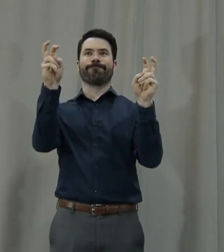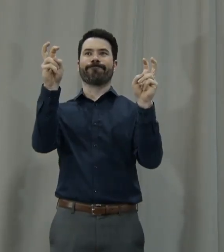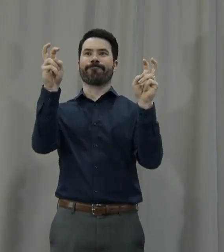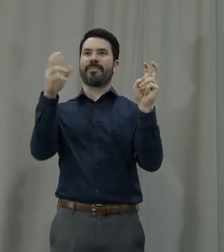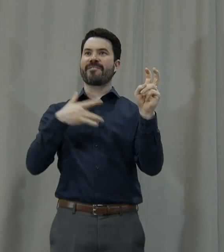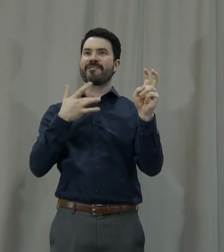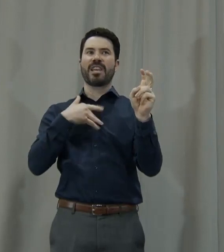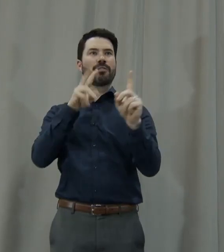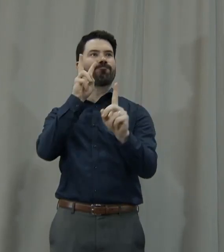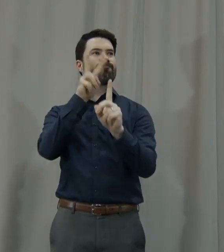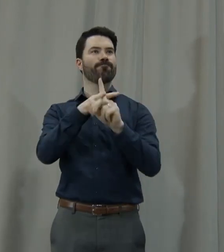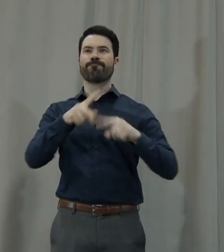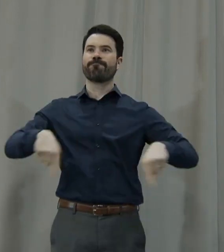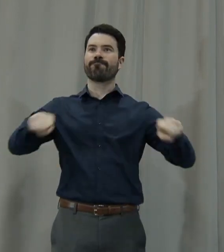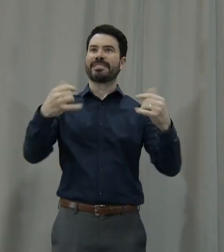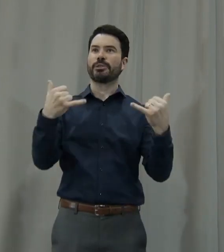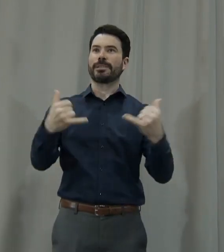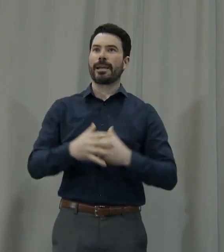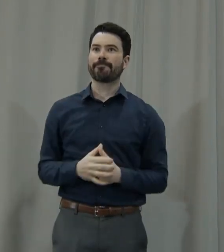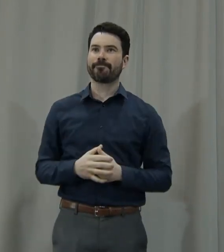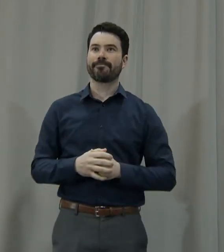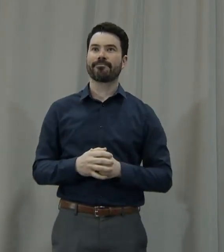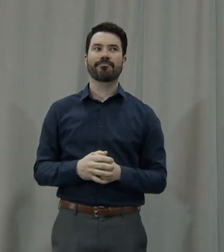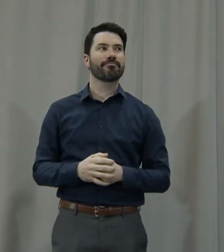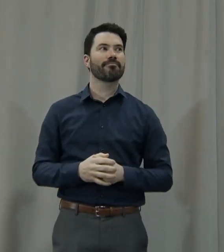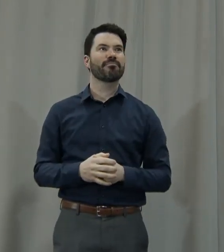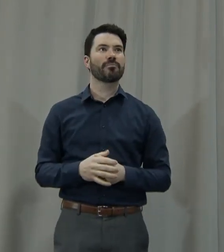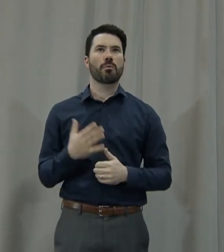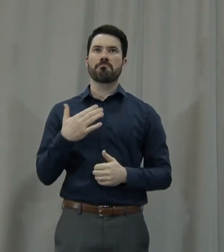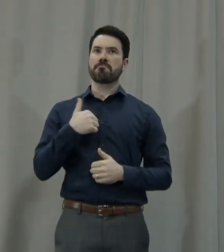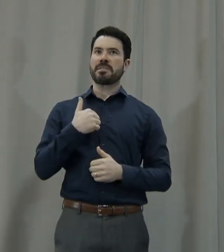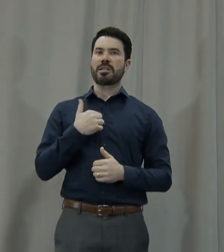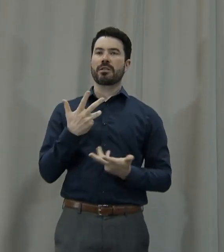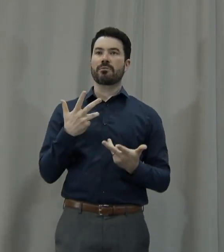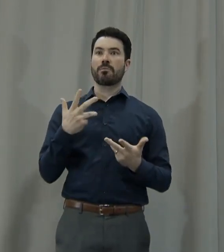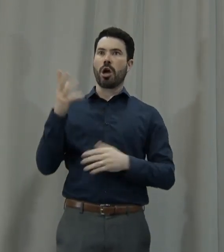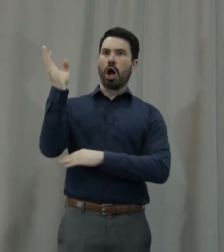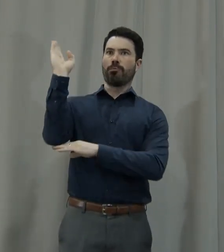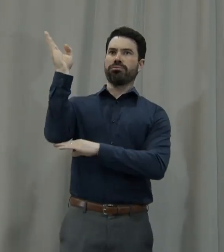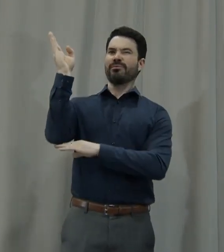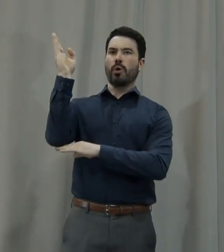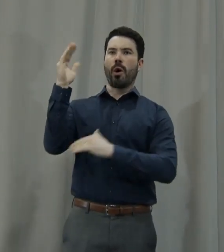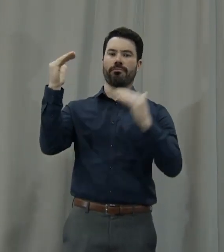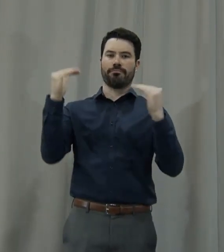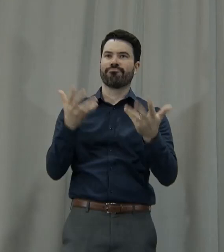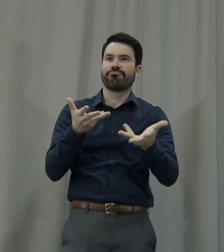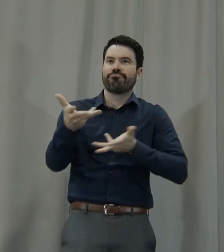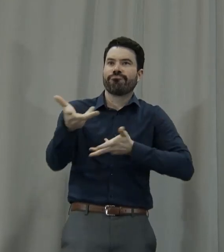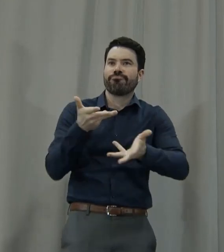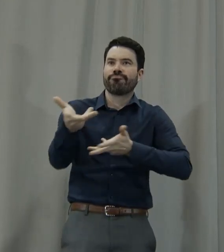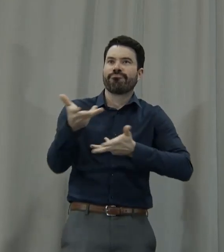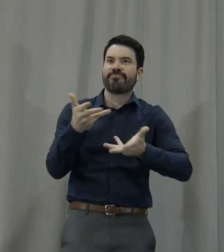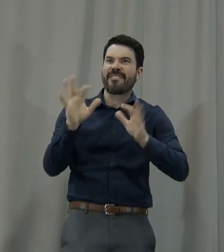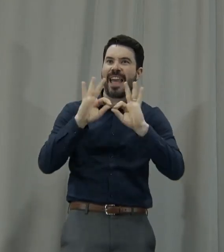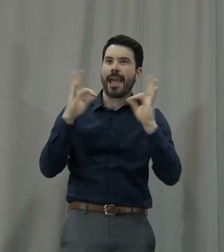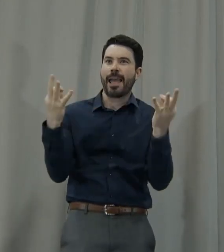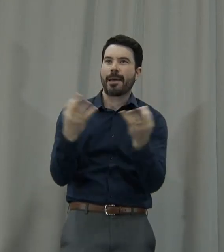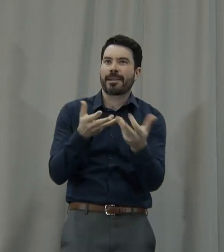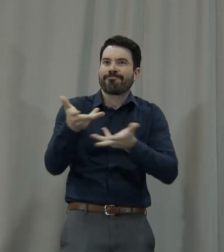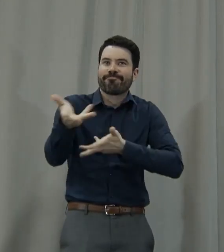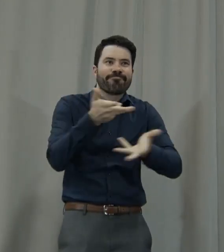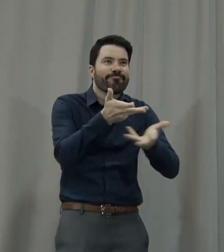and I'm gonna talk to you like we're family, because we are. We're family in the